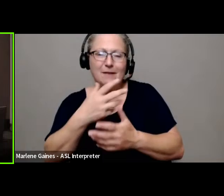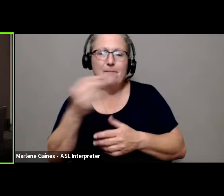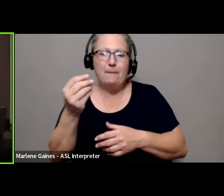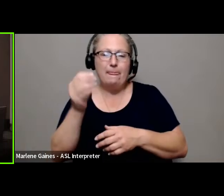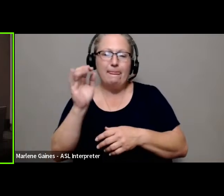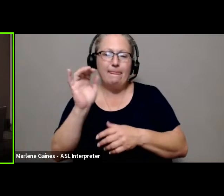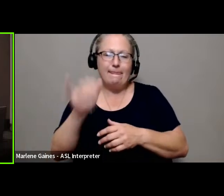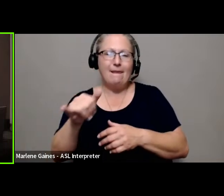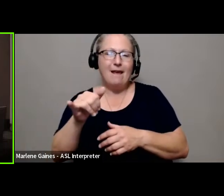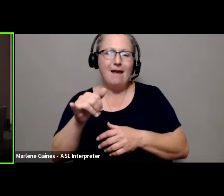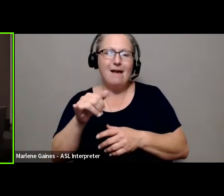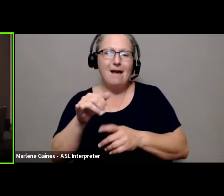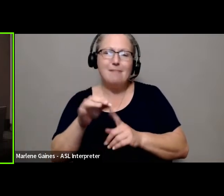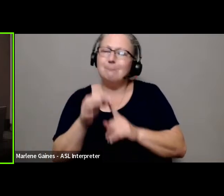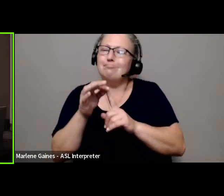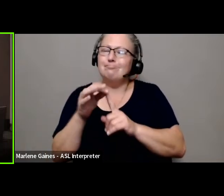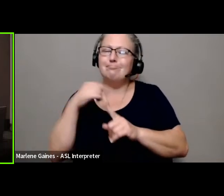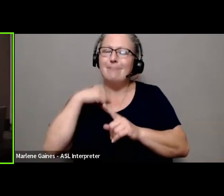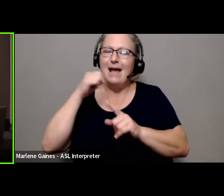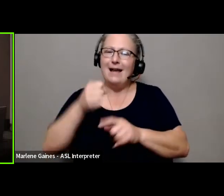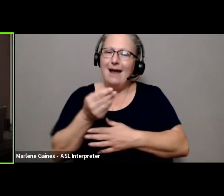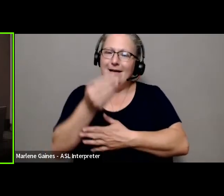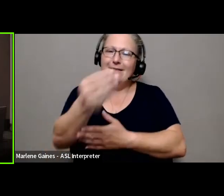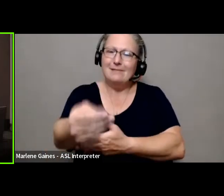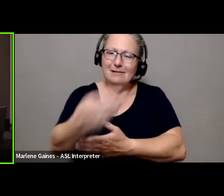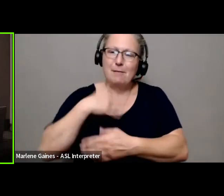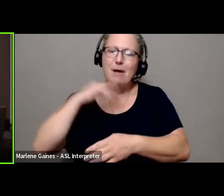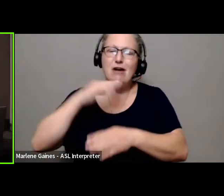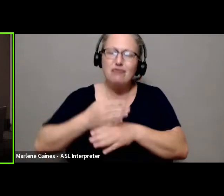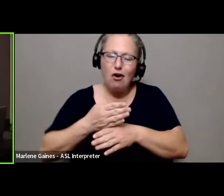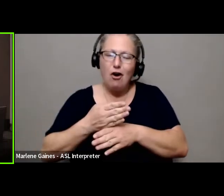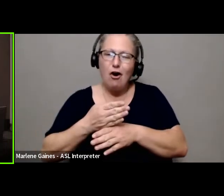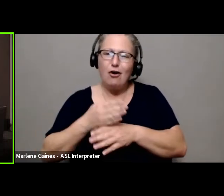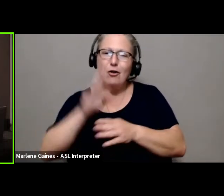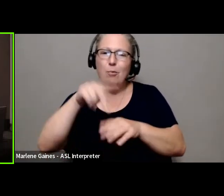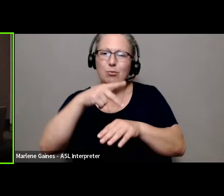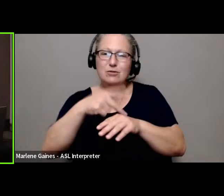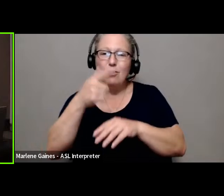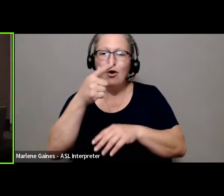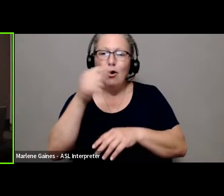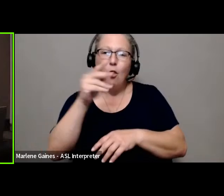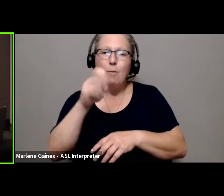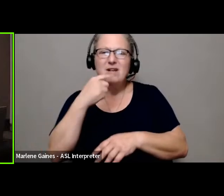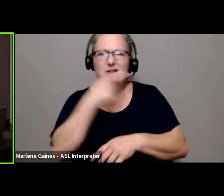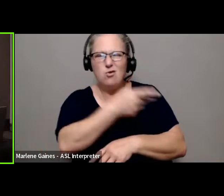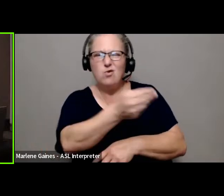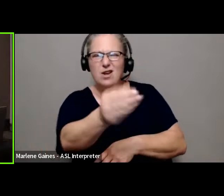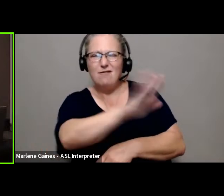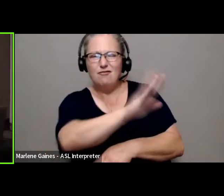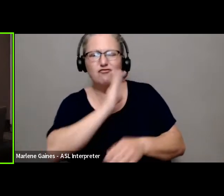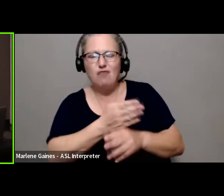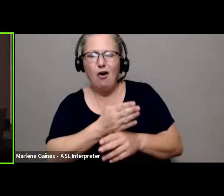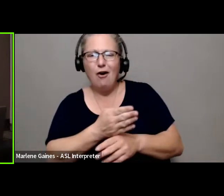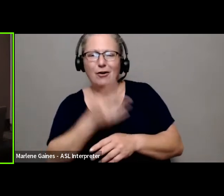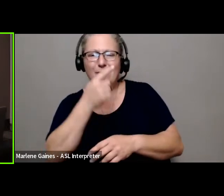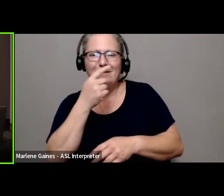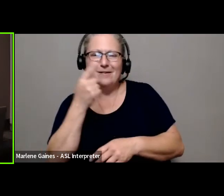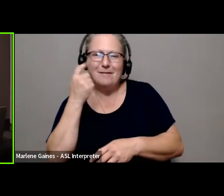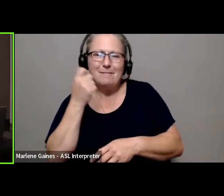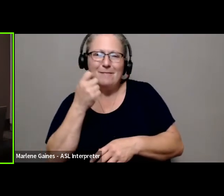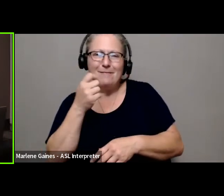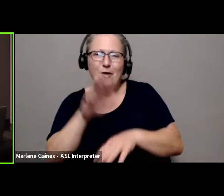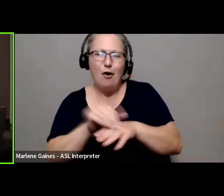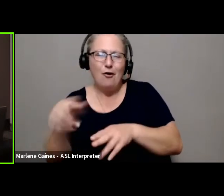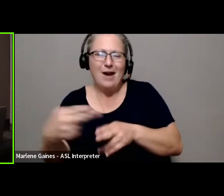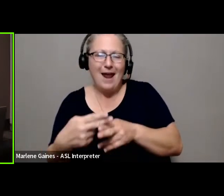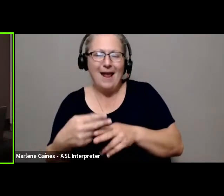was very unique that I was able to hand my daughter this. The Principal Gomez says, "Here, you give it to your daughter." So because you call the name,